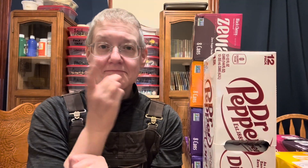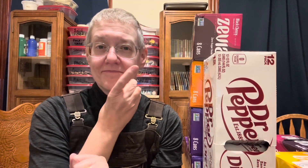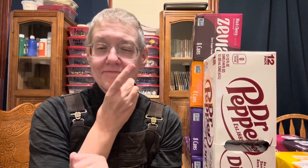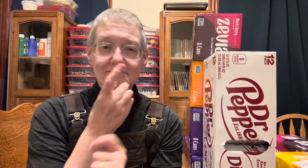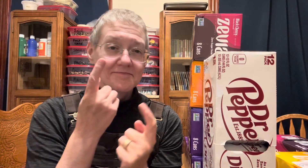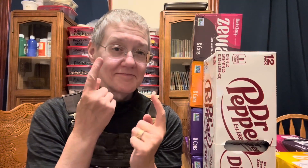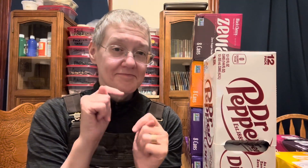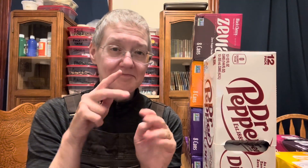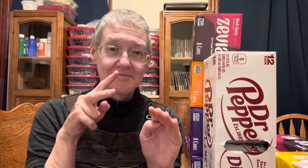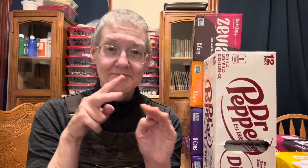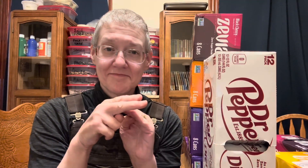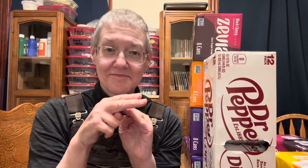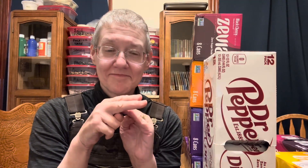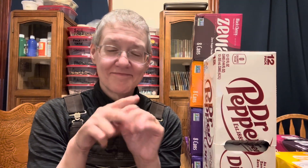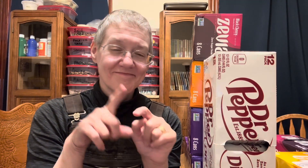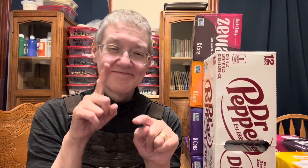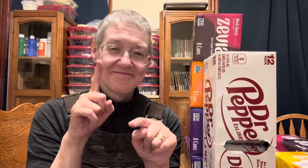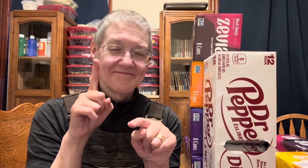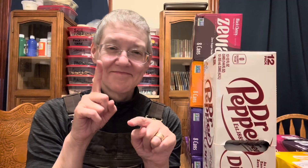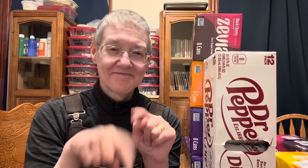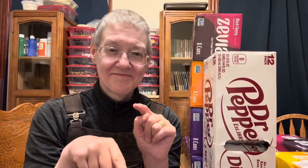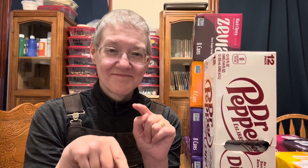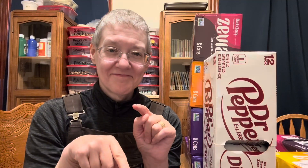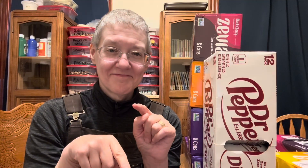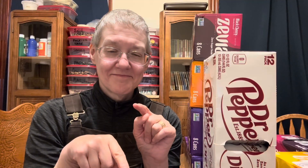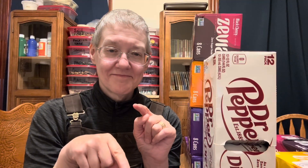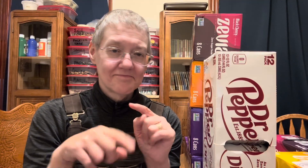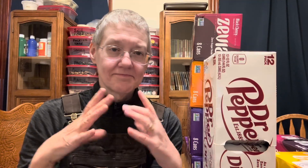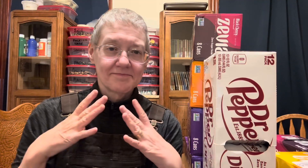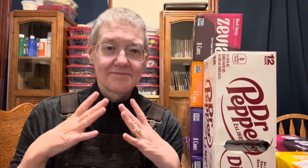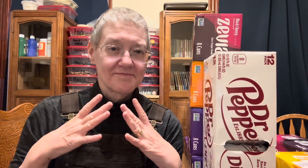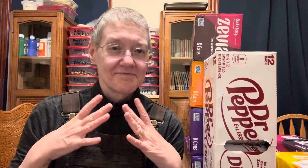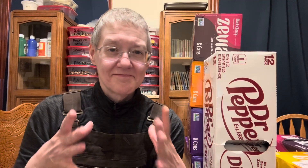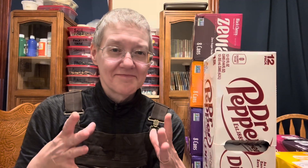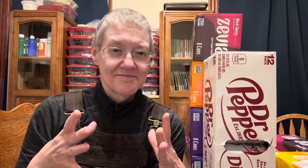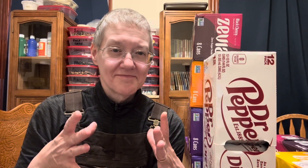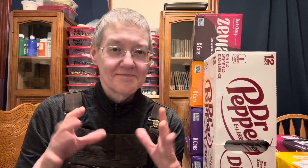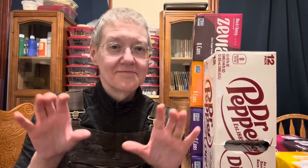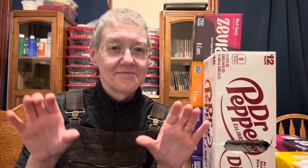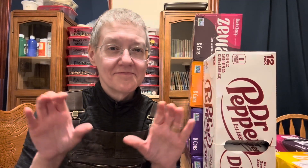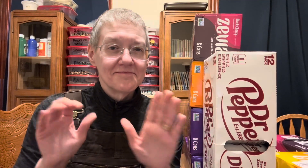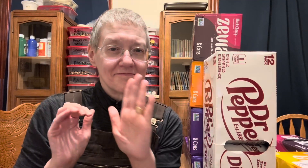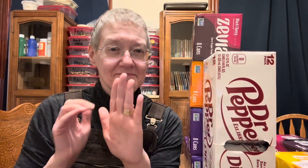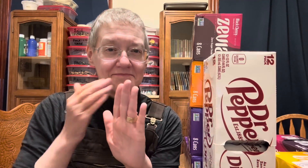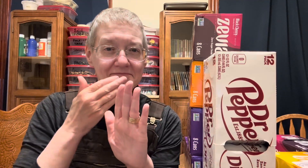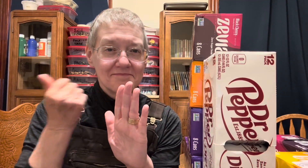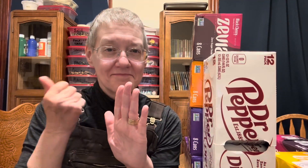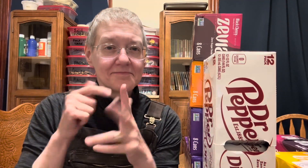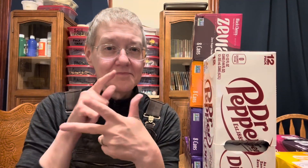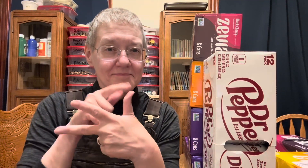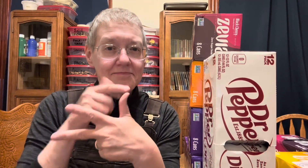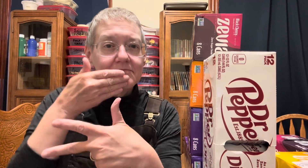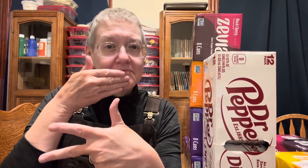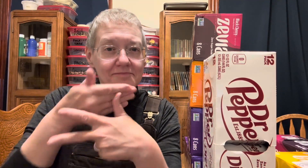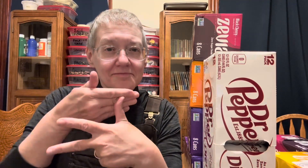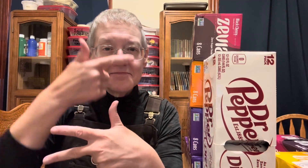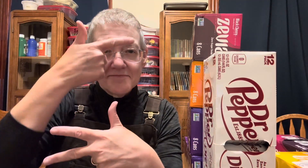But for Dale, we've tried to cut out Diet Dr. Pepper, and we just can't. And that's fine. We're